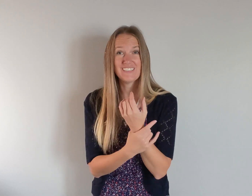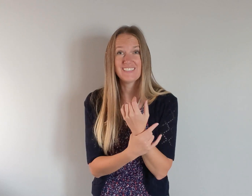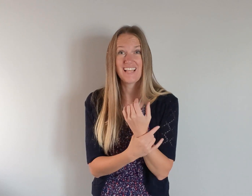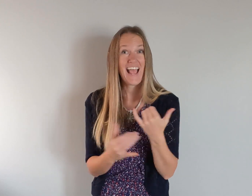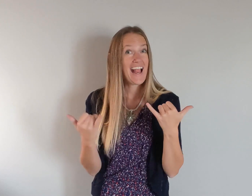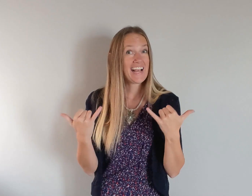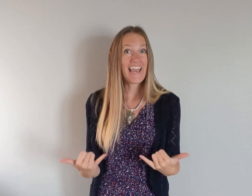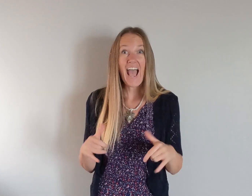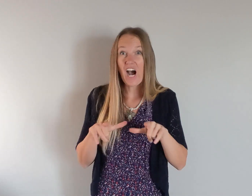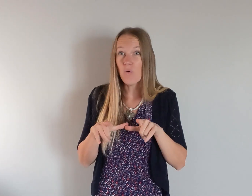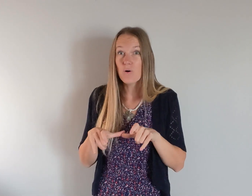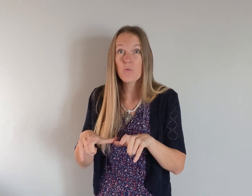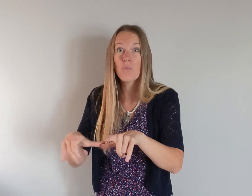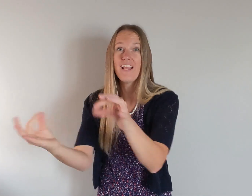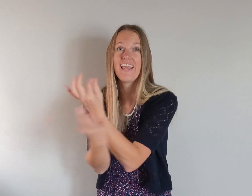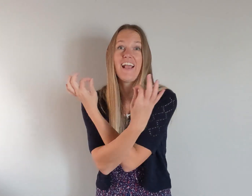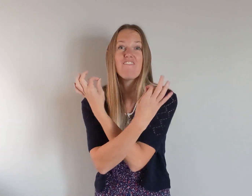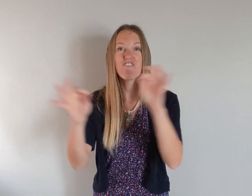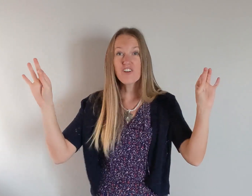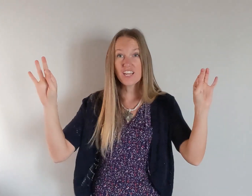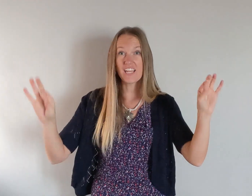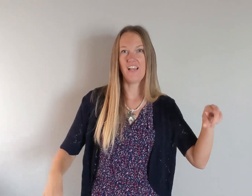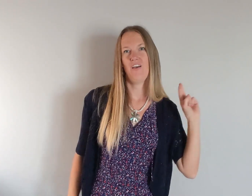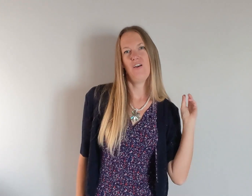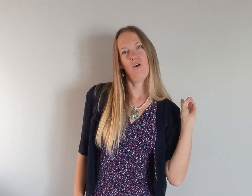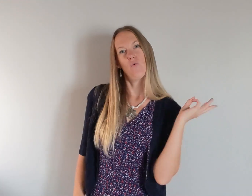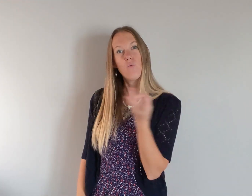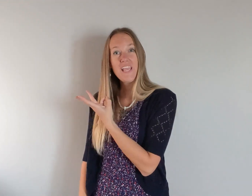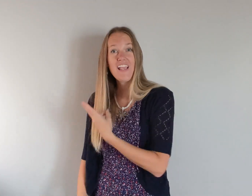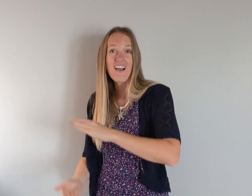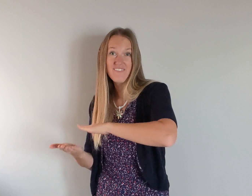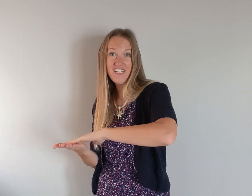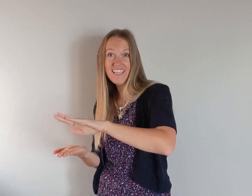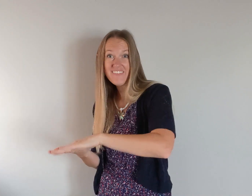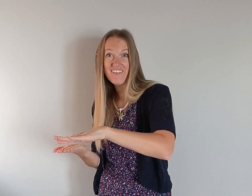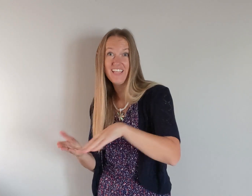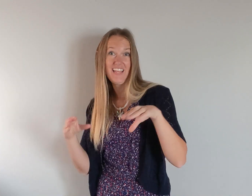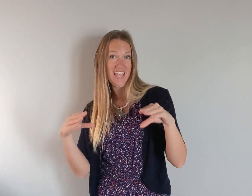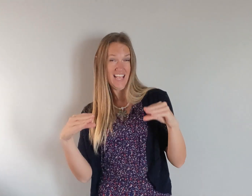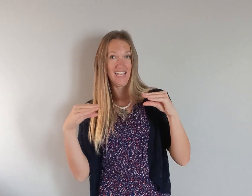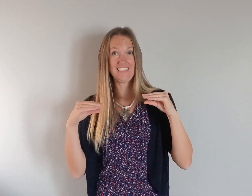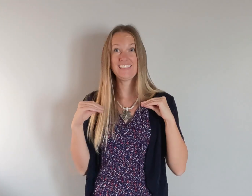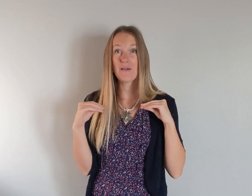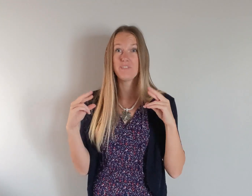were prisoners. Now we're running free. We are forgiven,